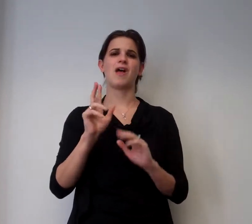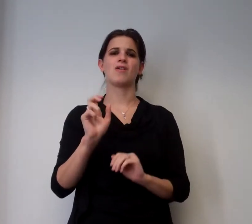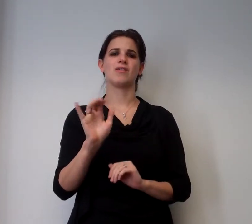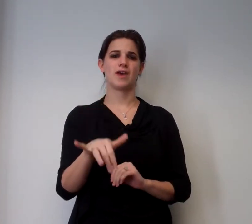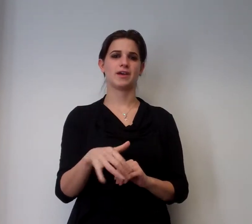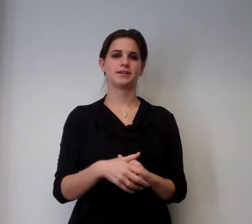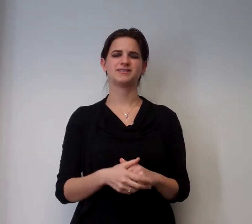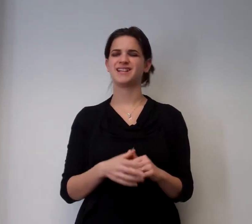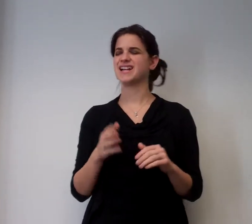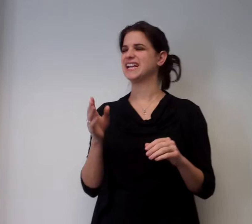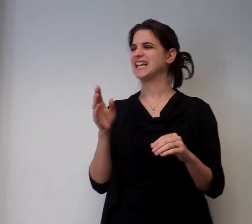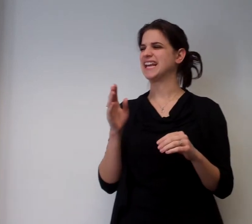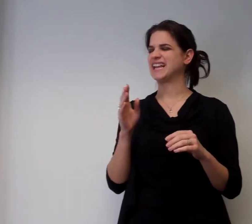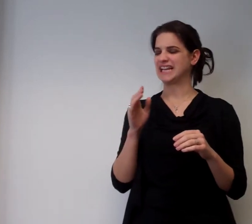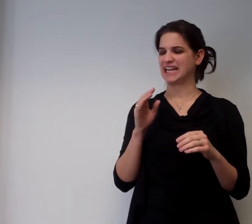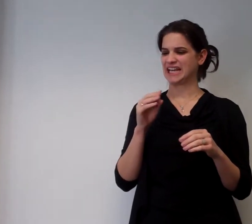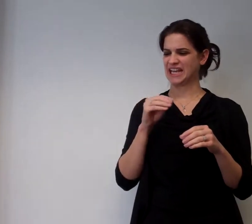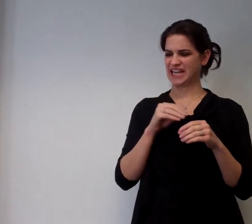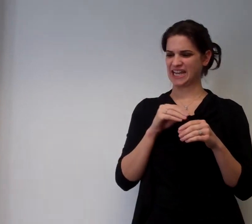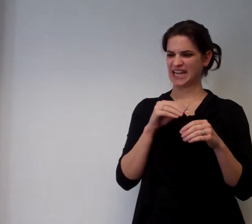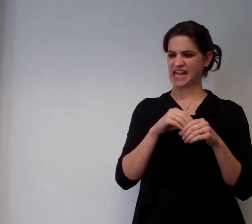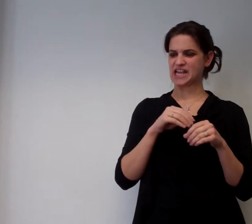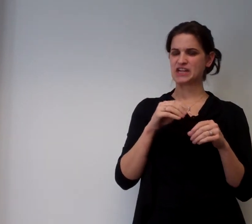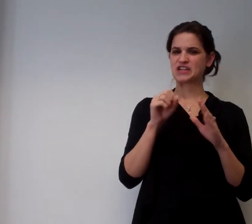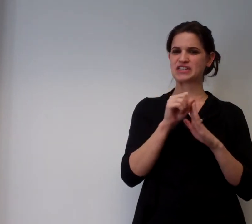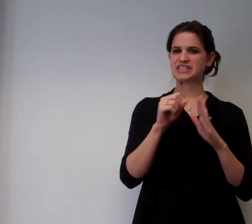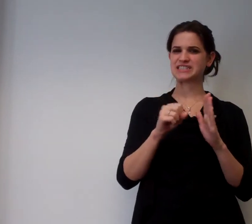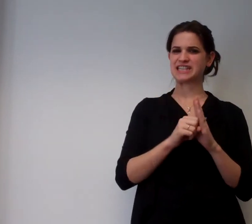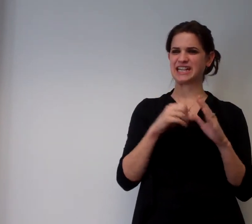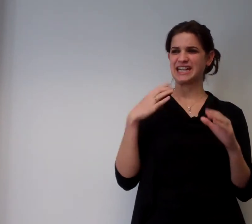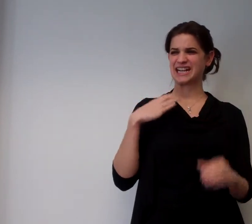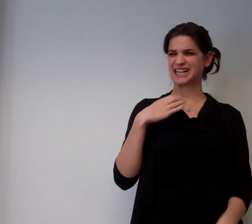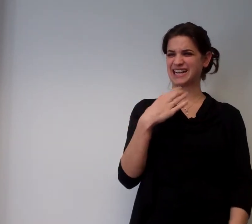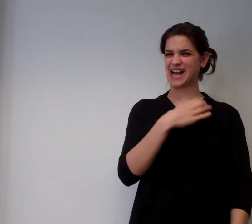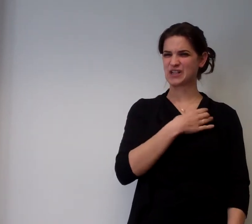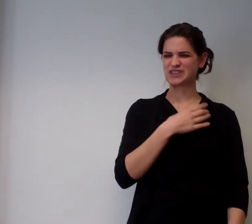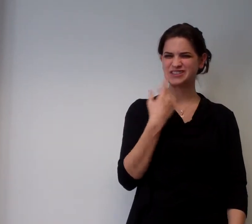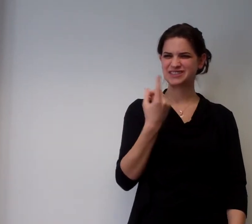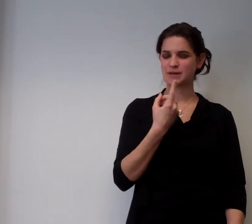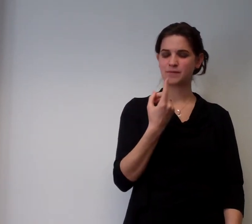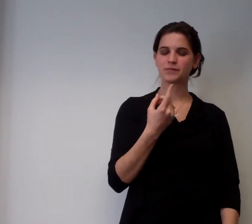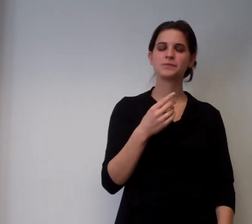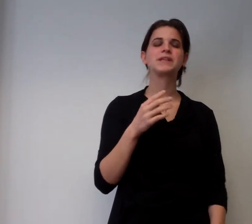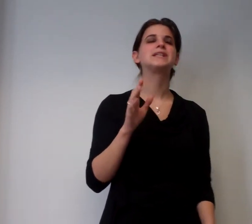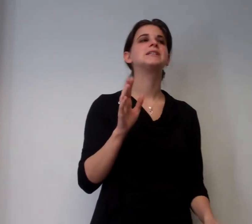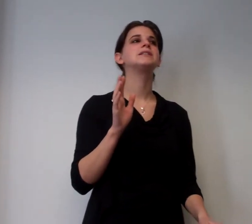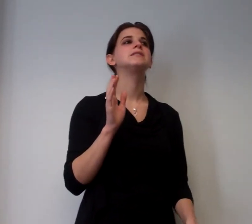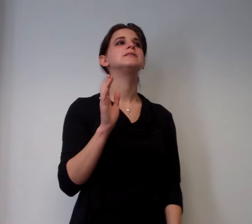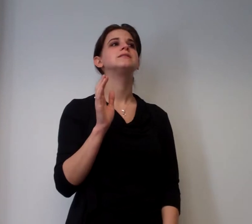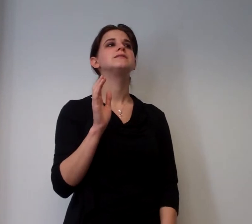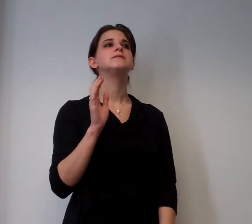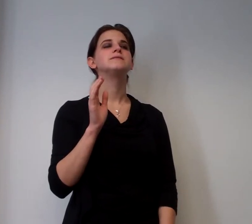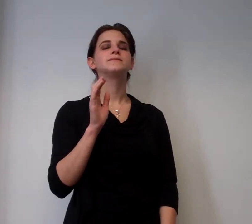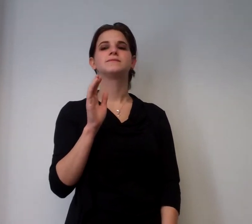Commission? the Interstate Commerce Commission regulates trade Across the state lines, right?